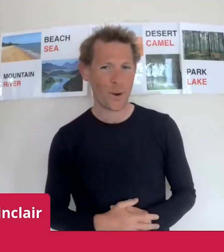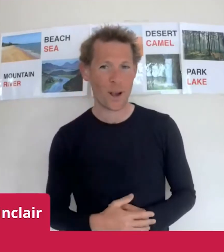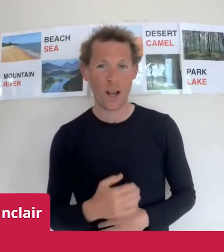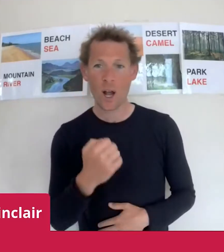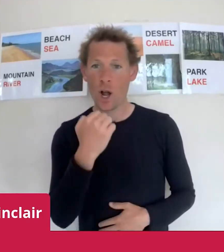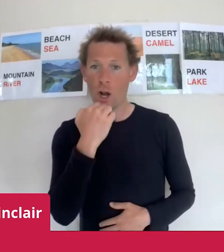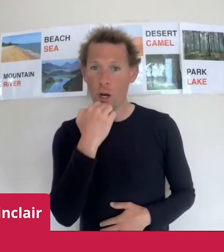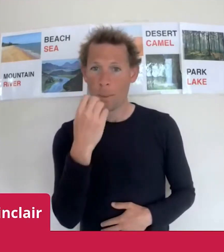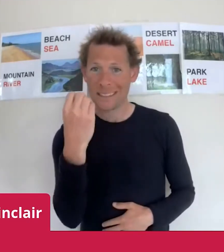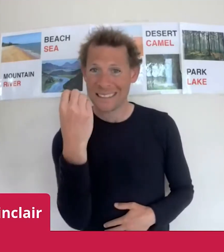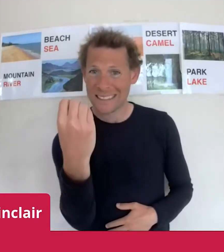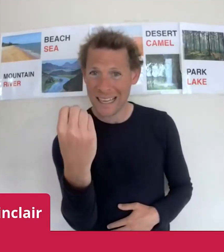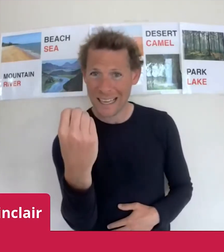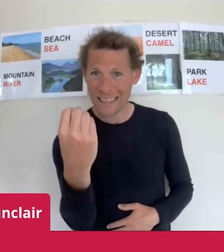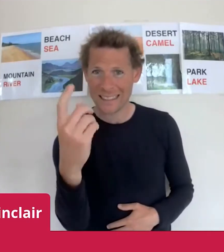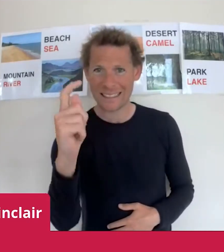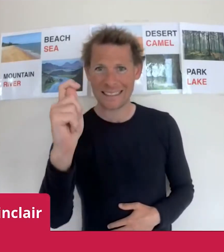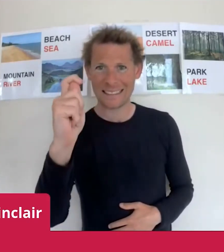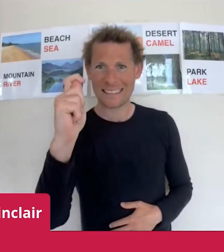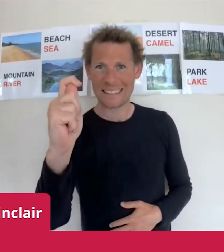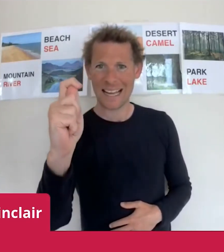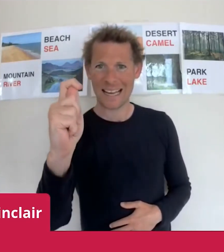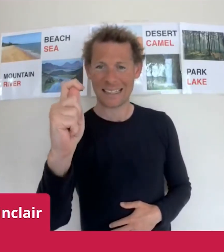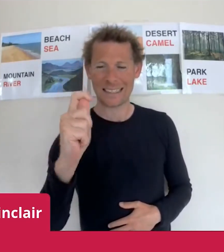Let's do one more. Number 10.